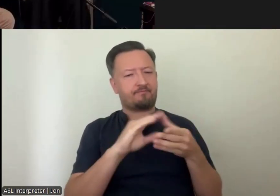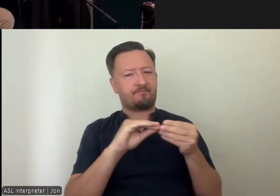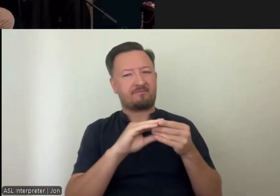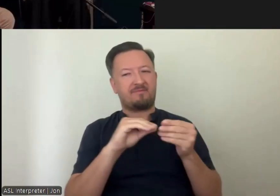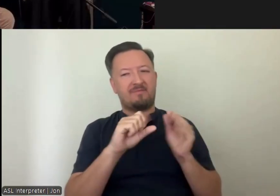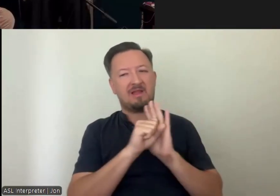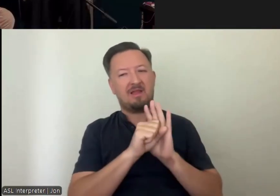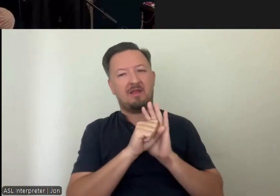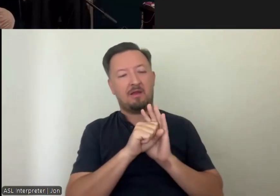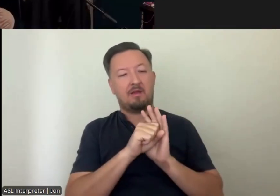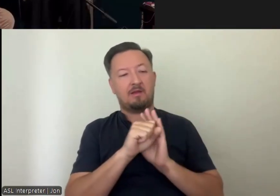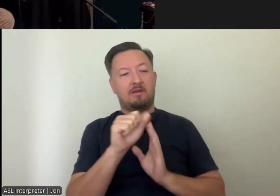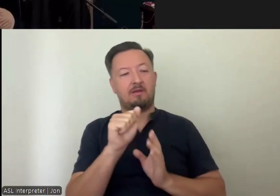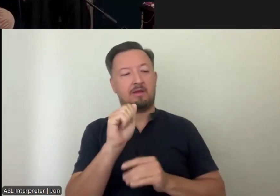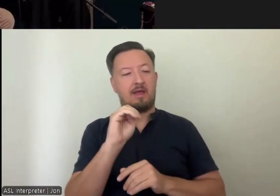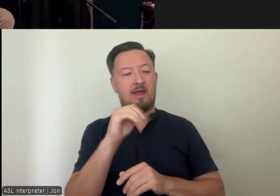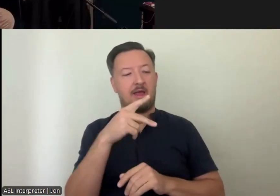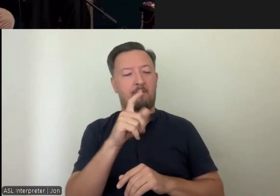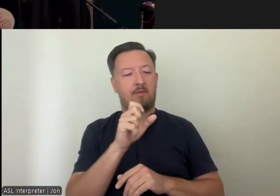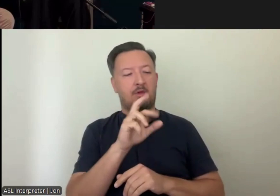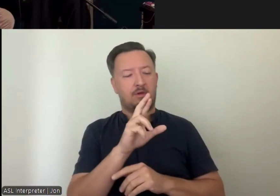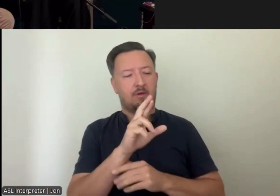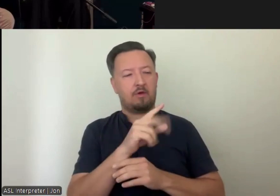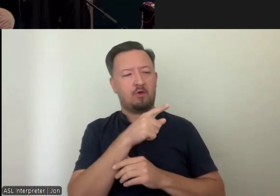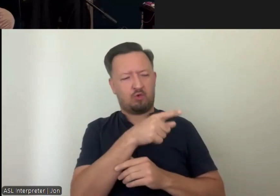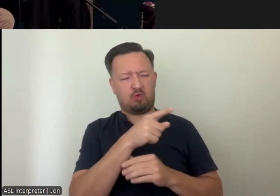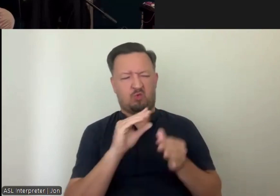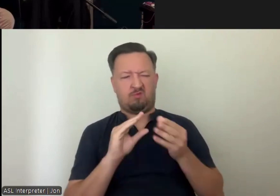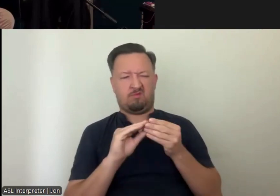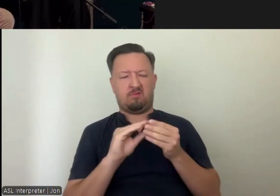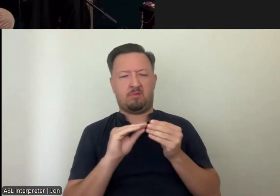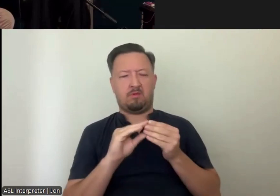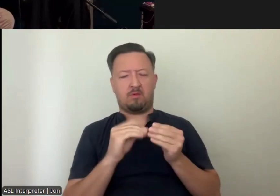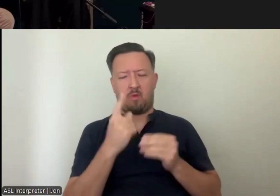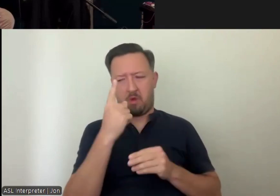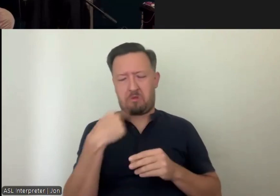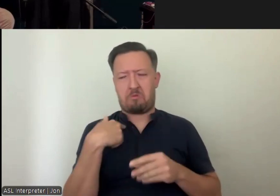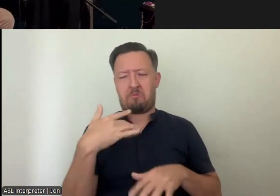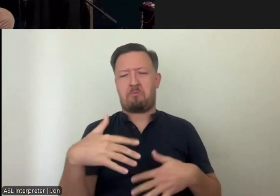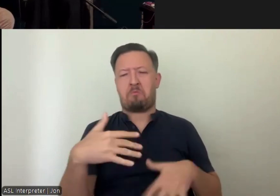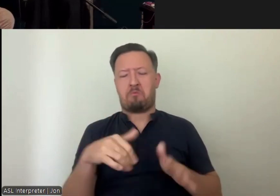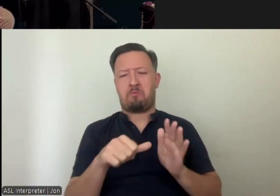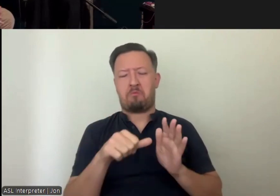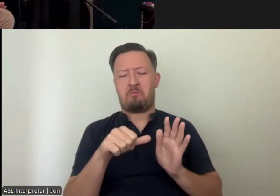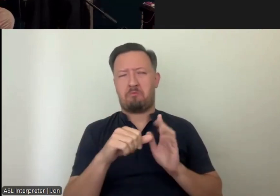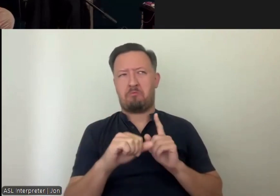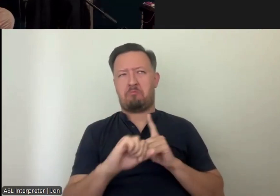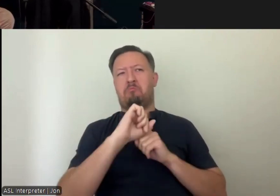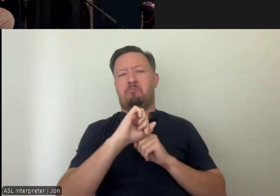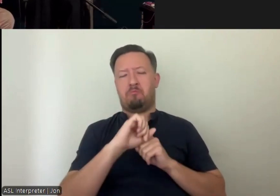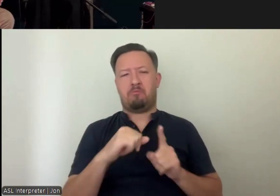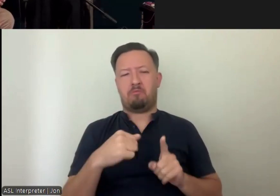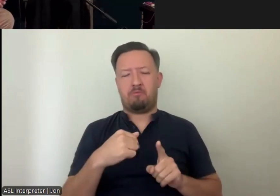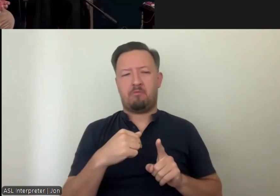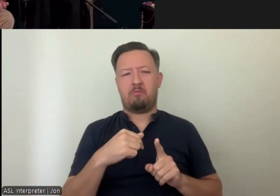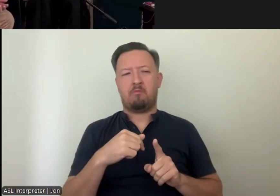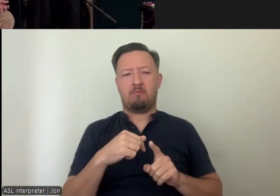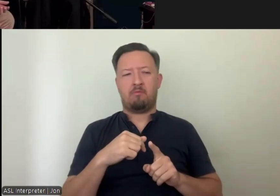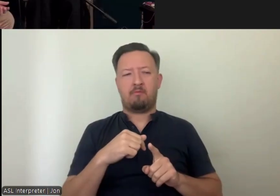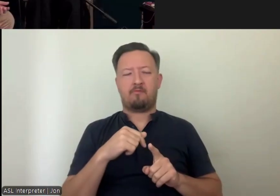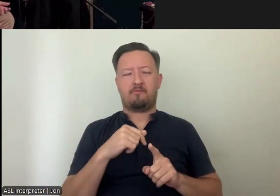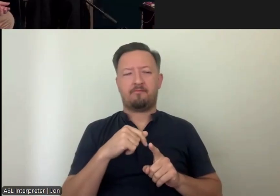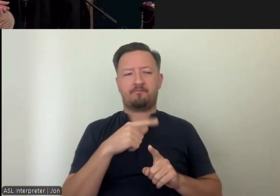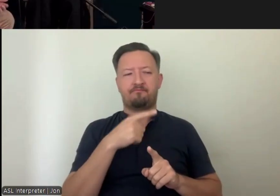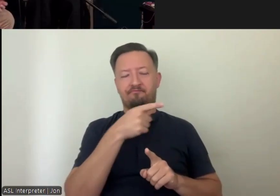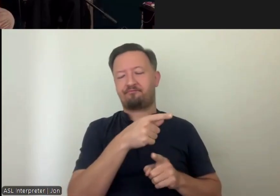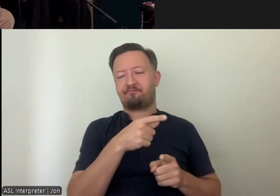philosophies, right. You refer, and this really struck me, that this was transformative, that when